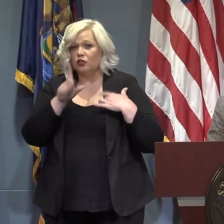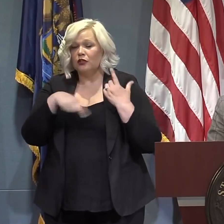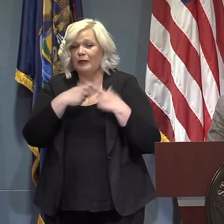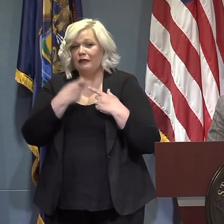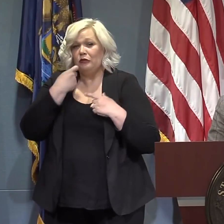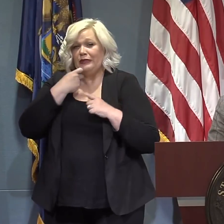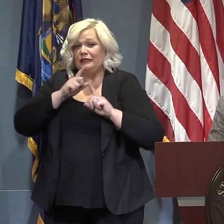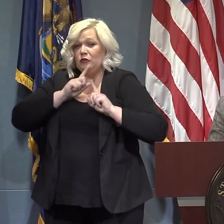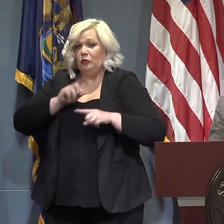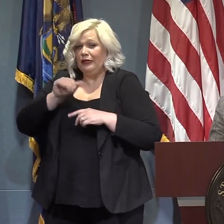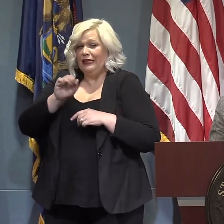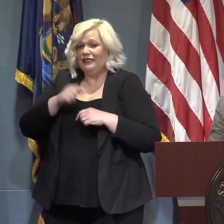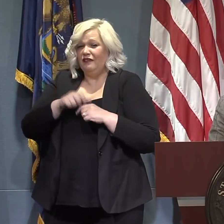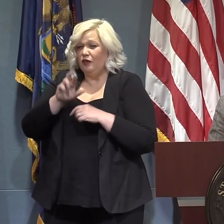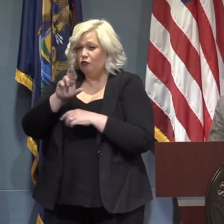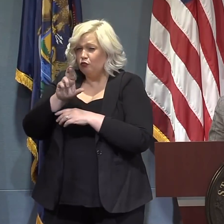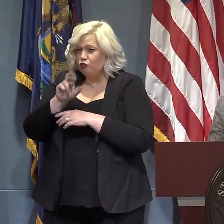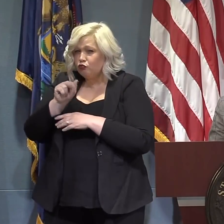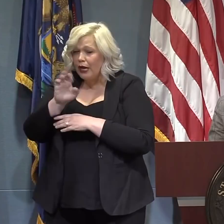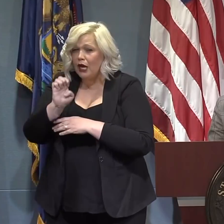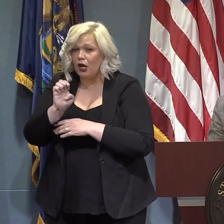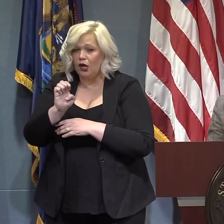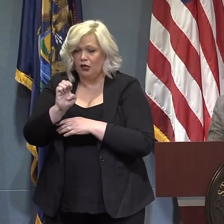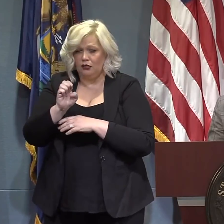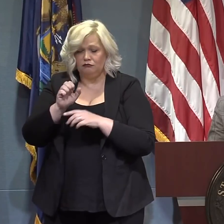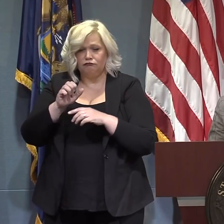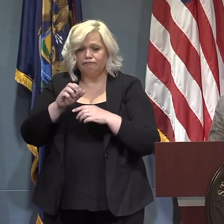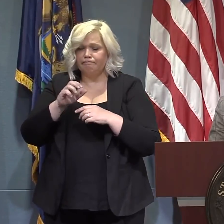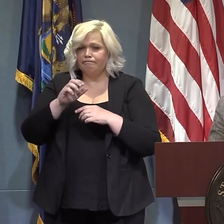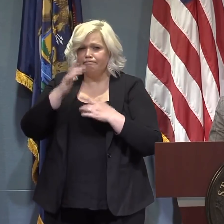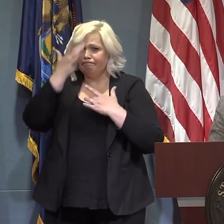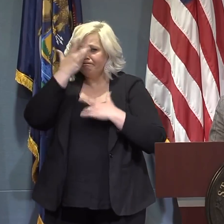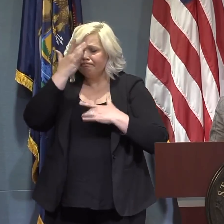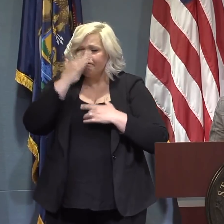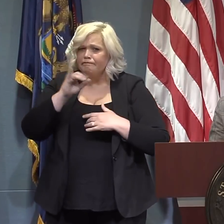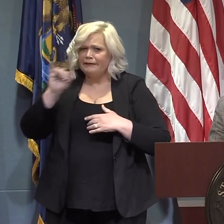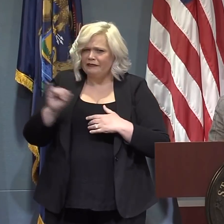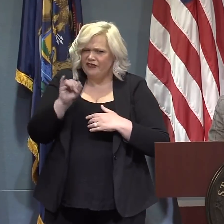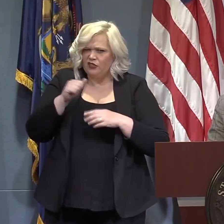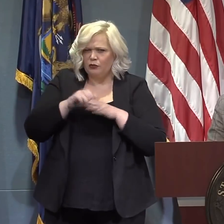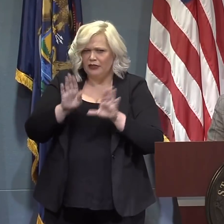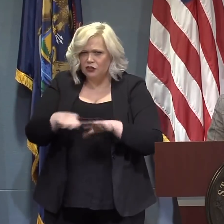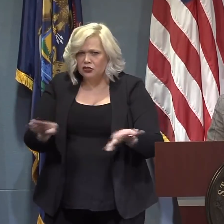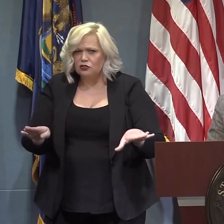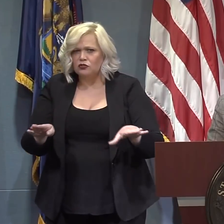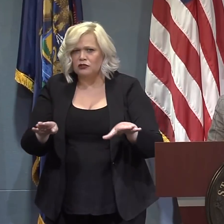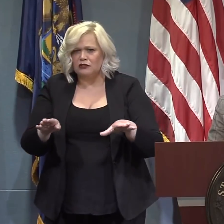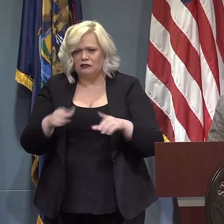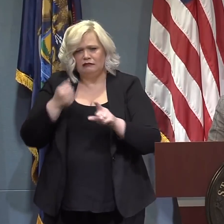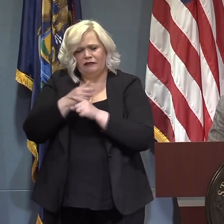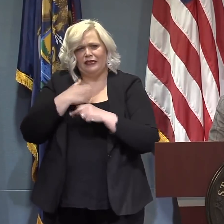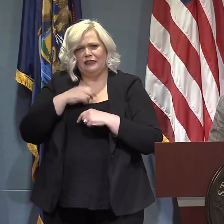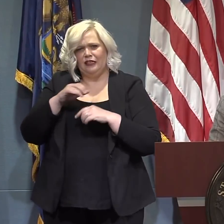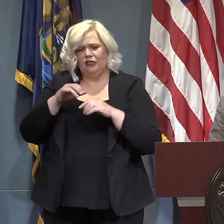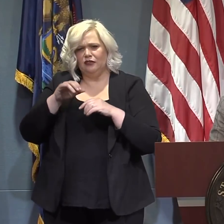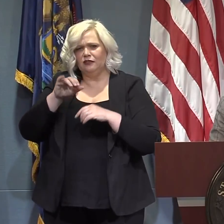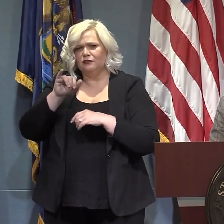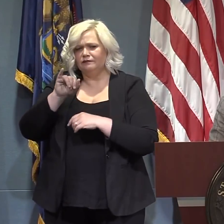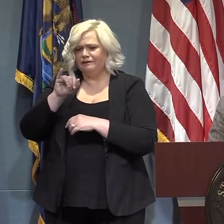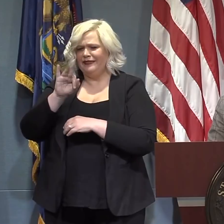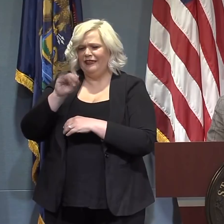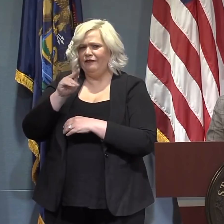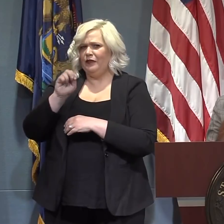recently reported cases of a rare multi-system inflammatory disease in children that may be associated with